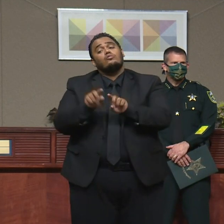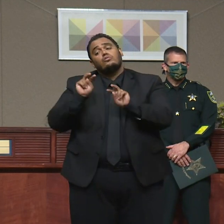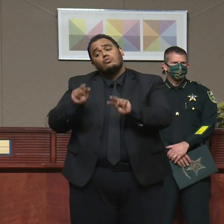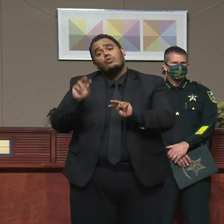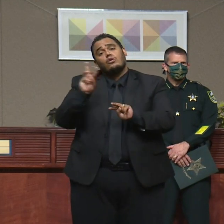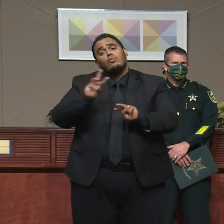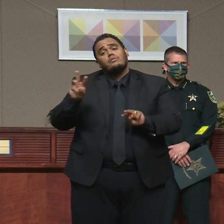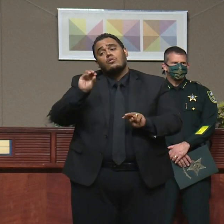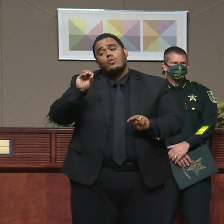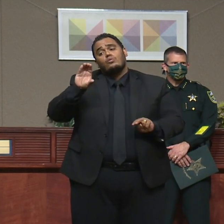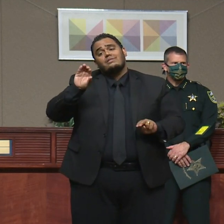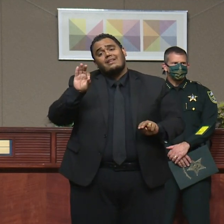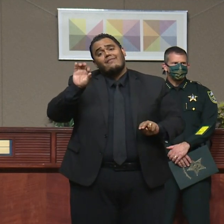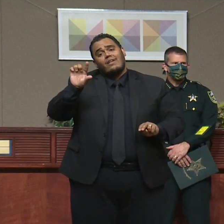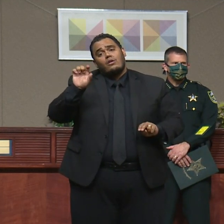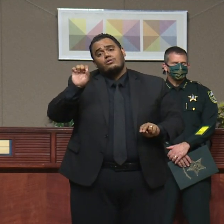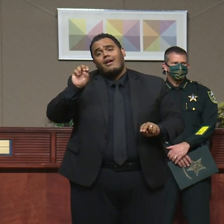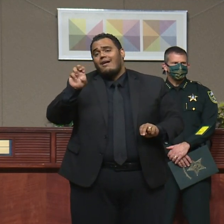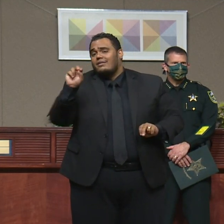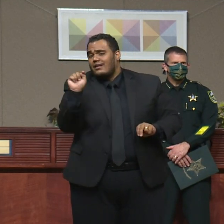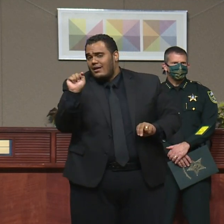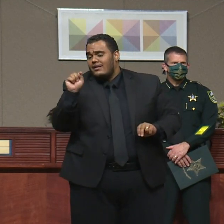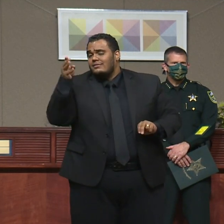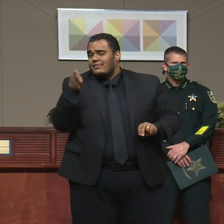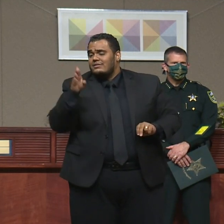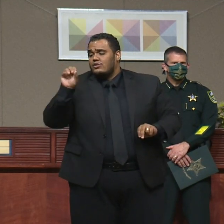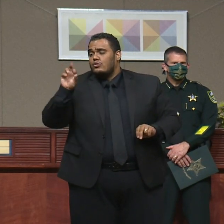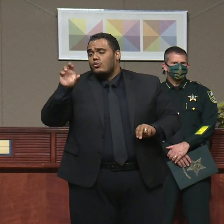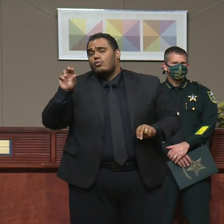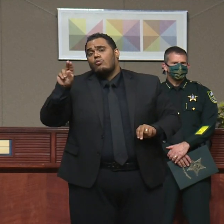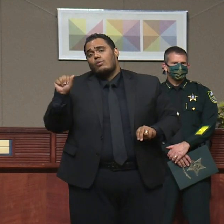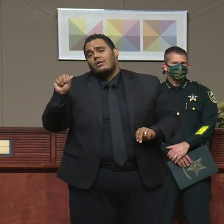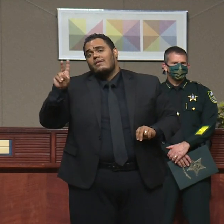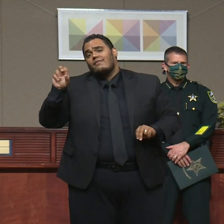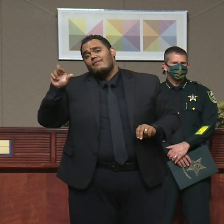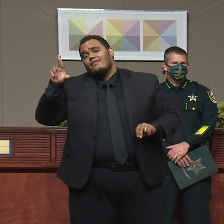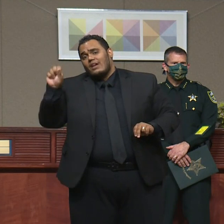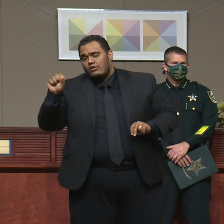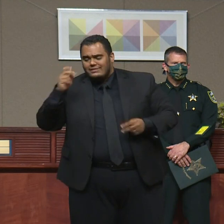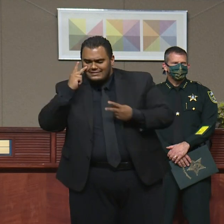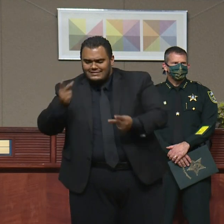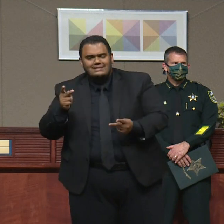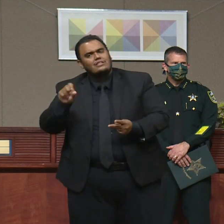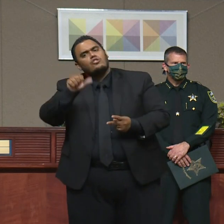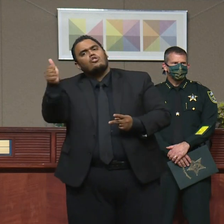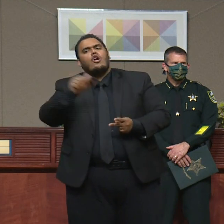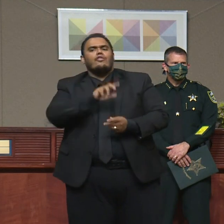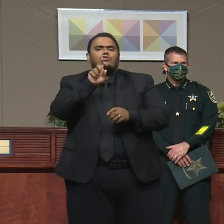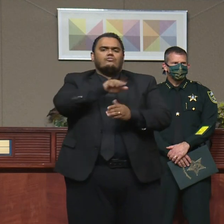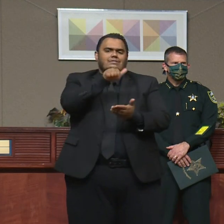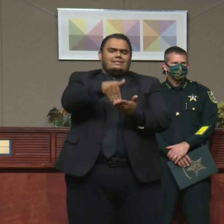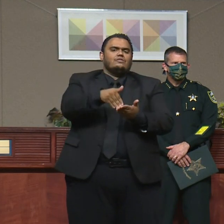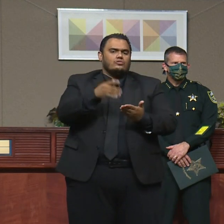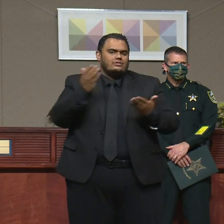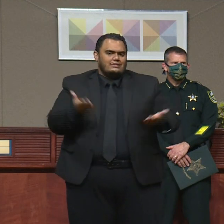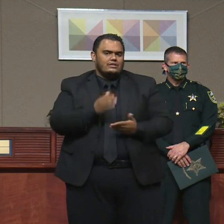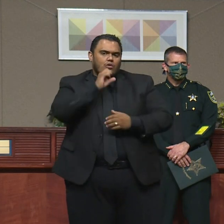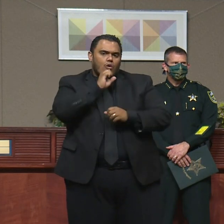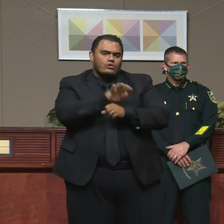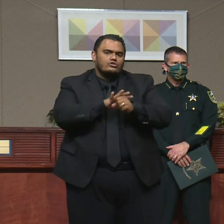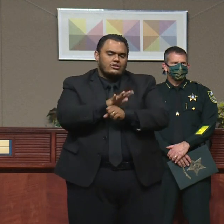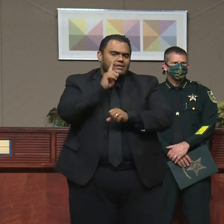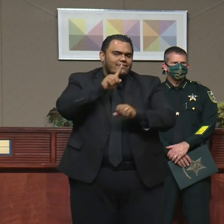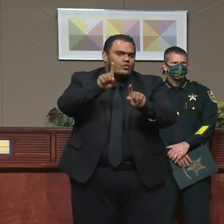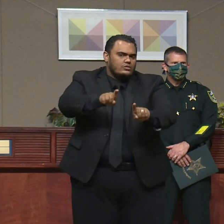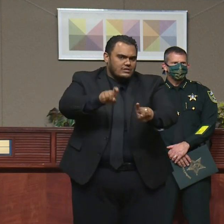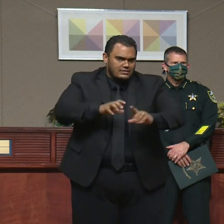ocfl.net/coronavirus for other locations that we will be doing testing here within Orange County. And many of you know that at the beginning of